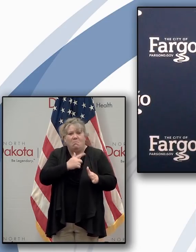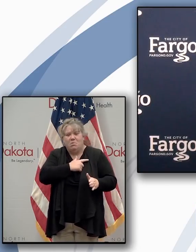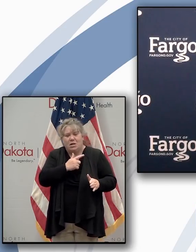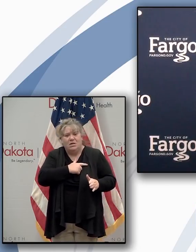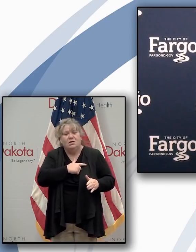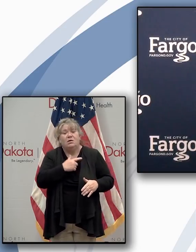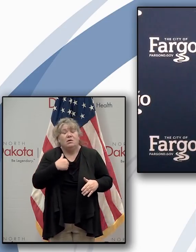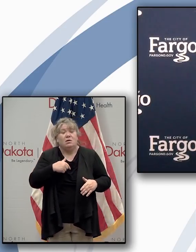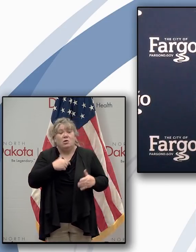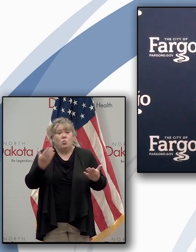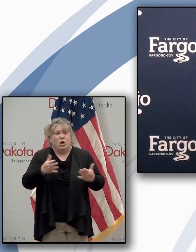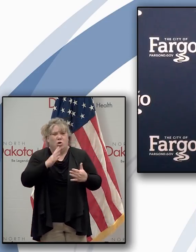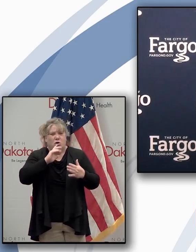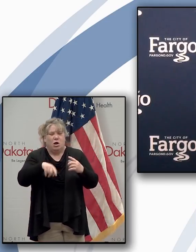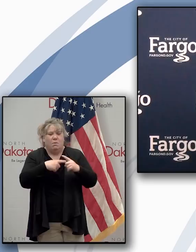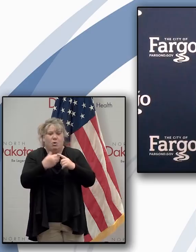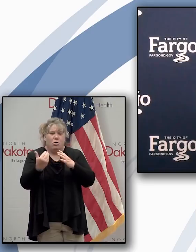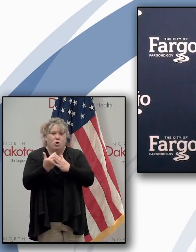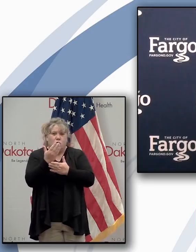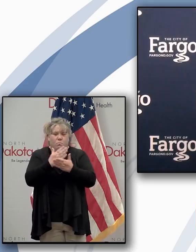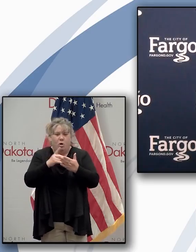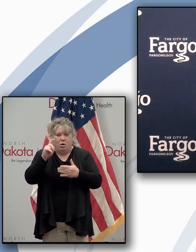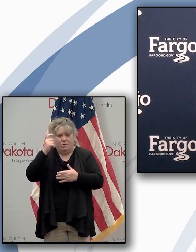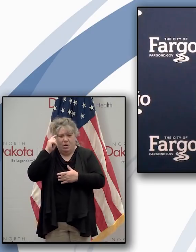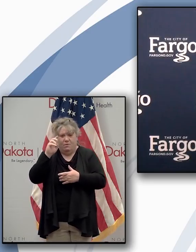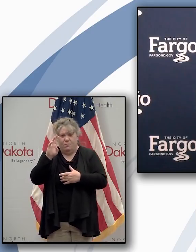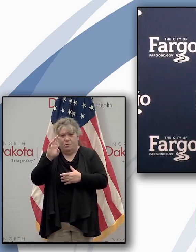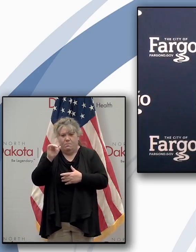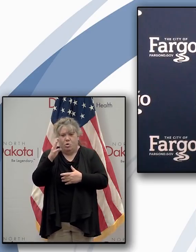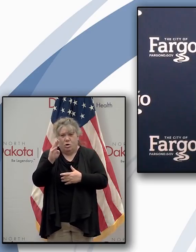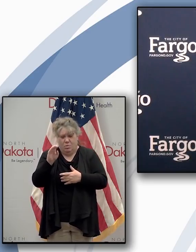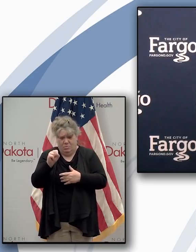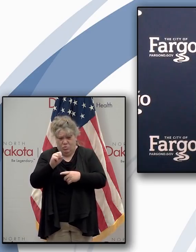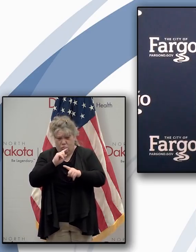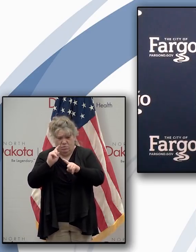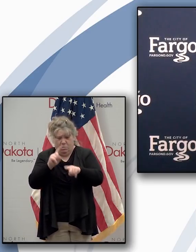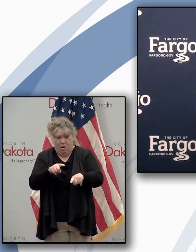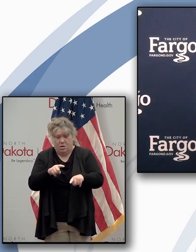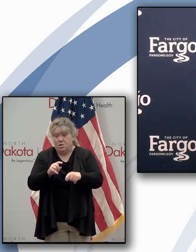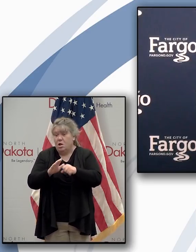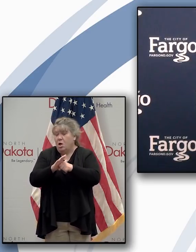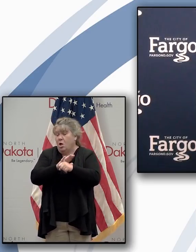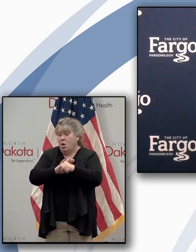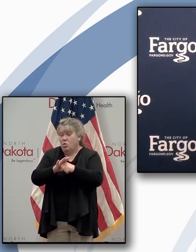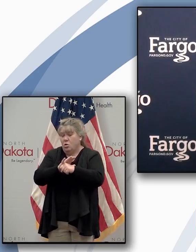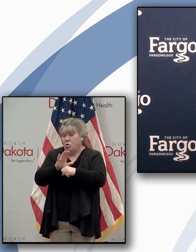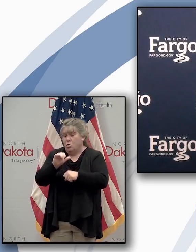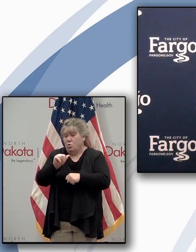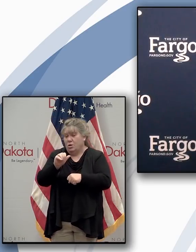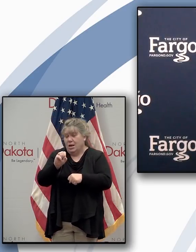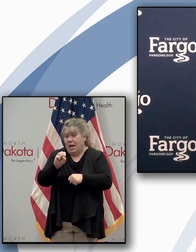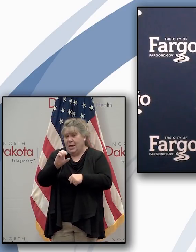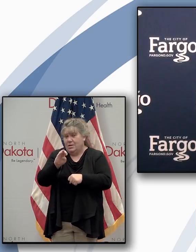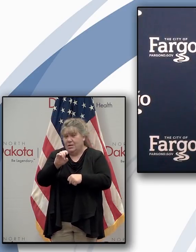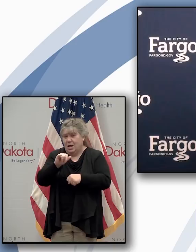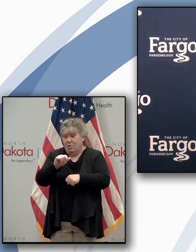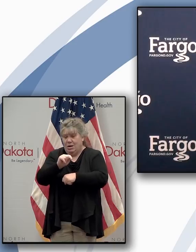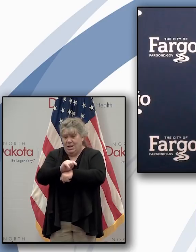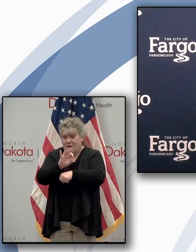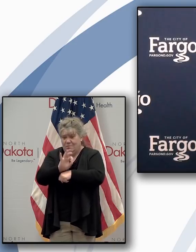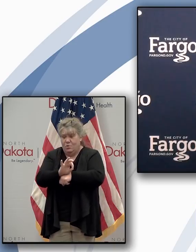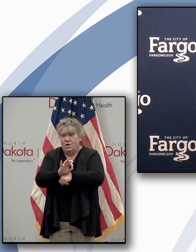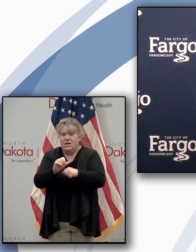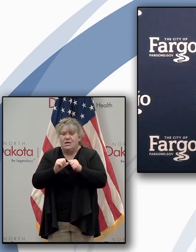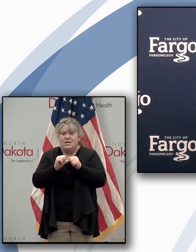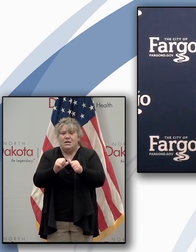we are here to talk about a new part of Governor Burgum's response, a local Cass County task force to continue driving